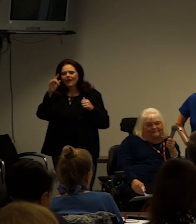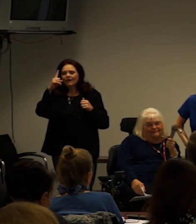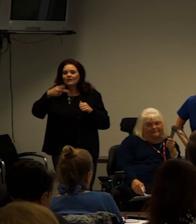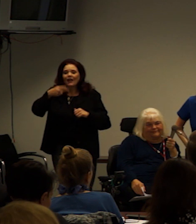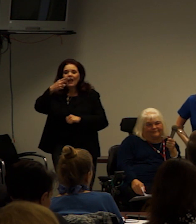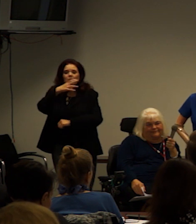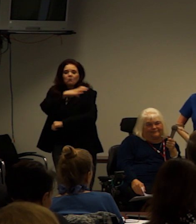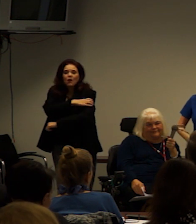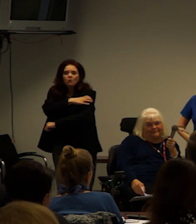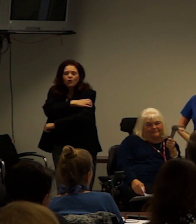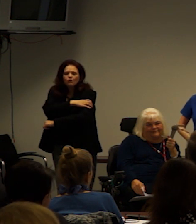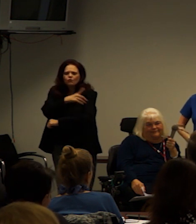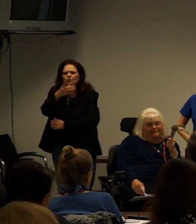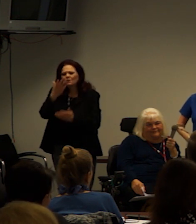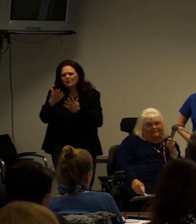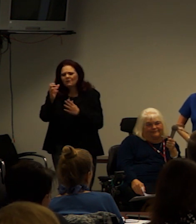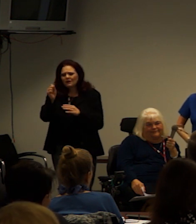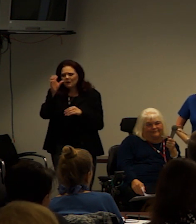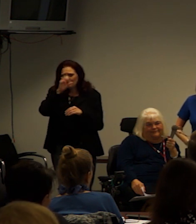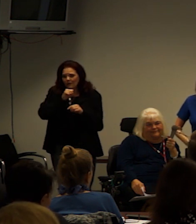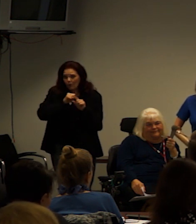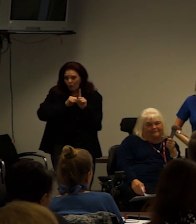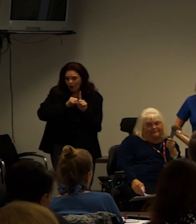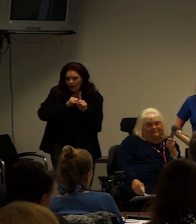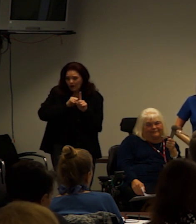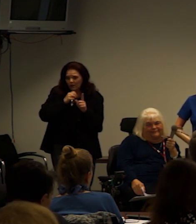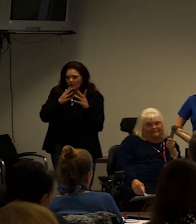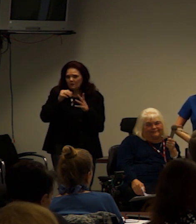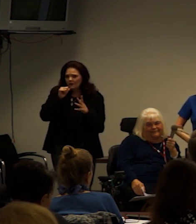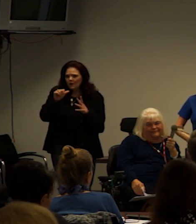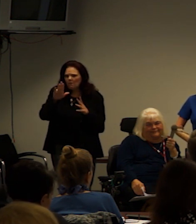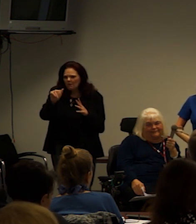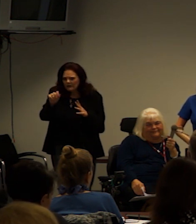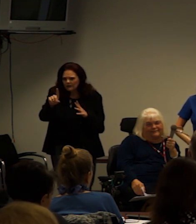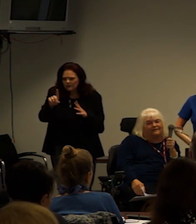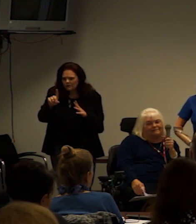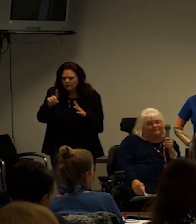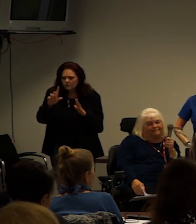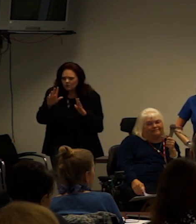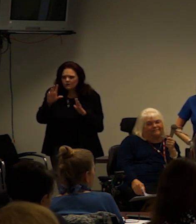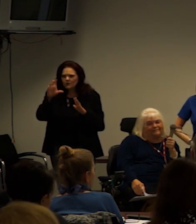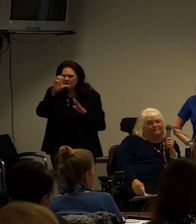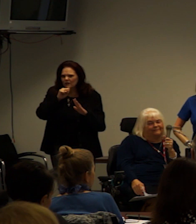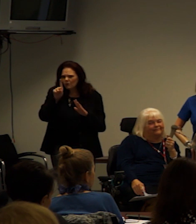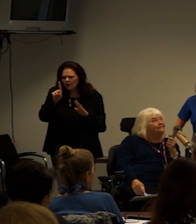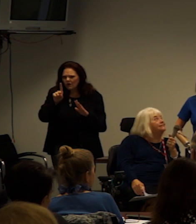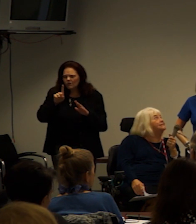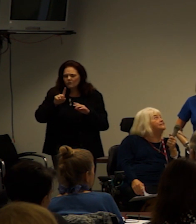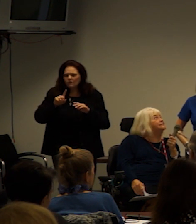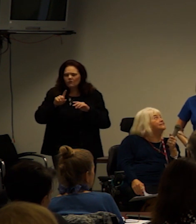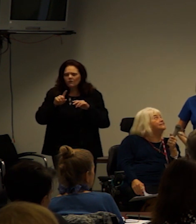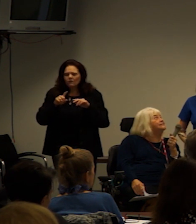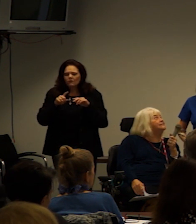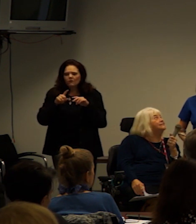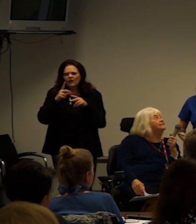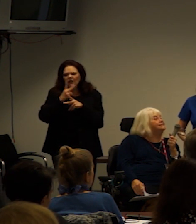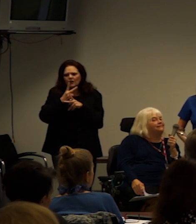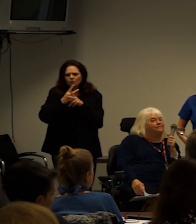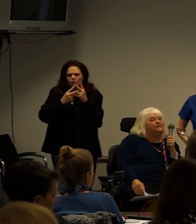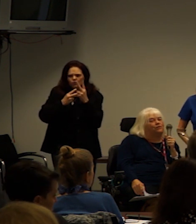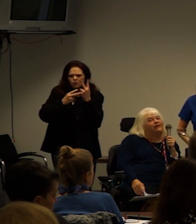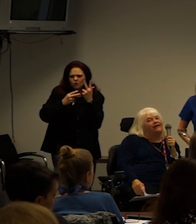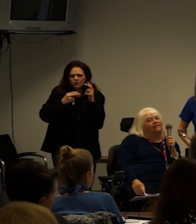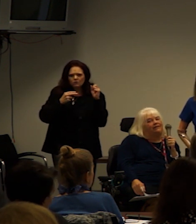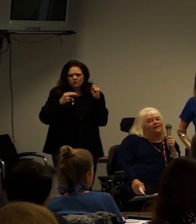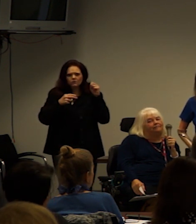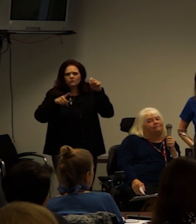blood pressure pill, you might, you know, missing one may not be so bad. You could skip one and keep two or three.